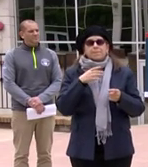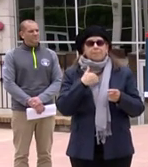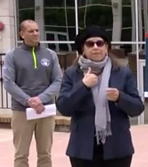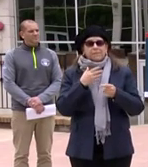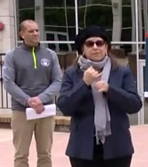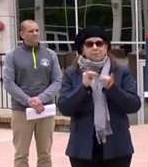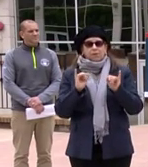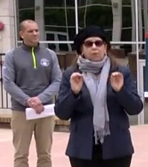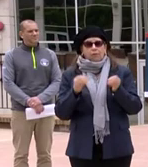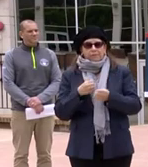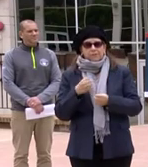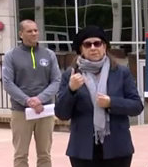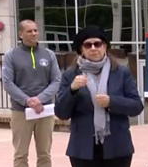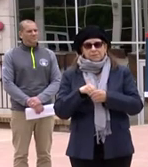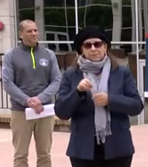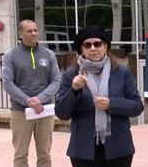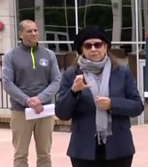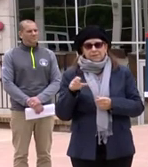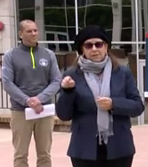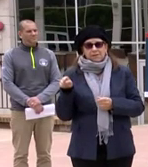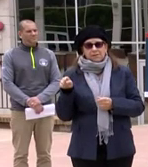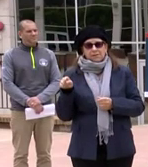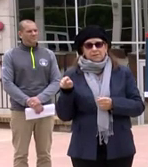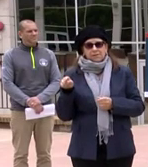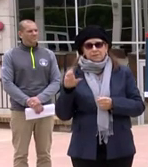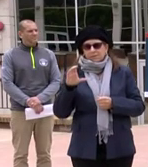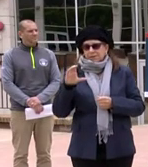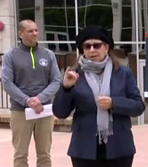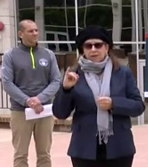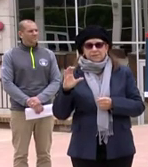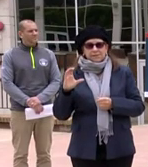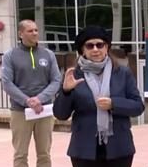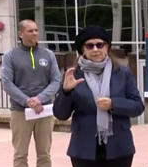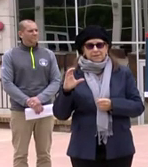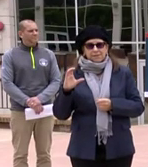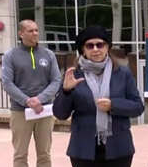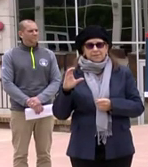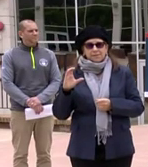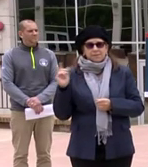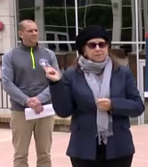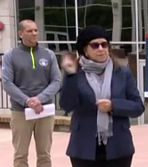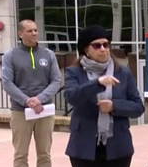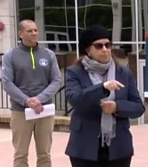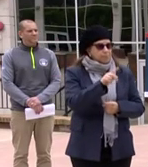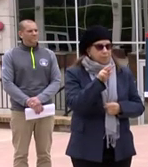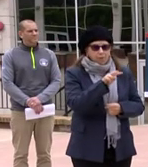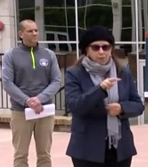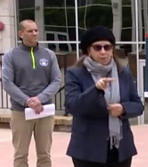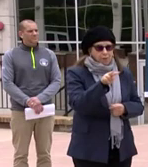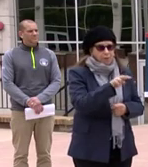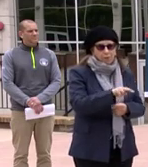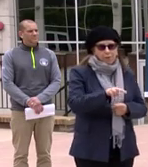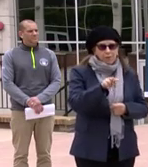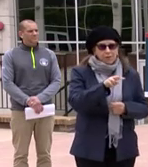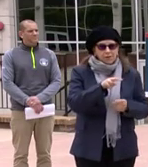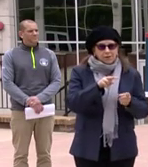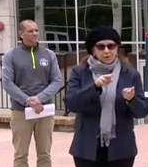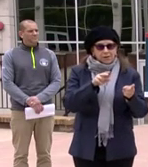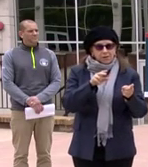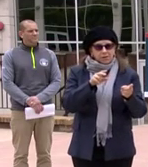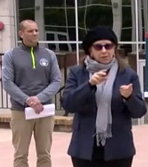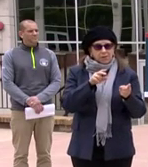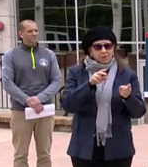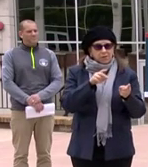CIC, that has the jurisdiction and authority to do unprompted inspections of those facilities. They did that and found that there were adequate